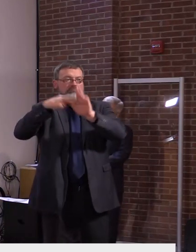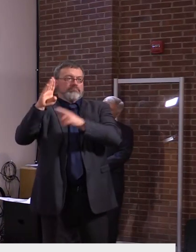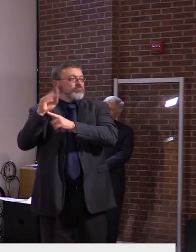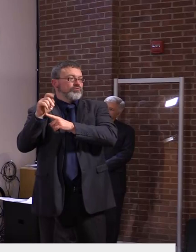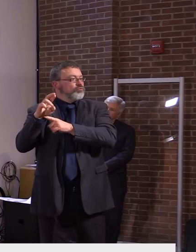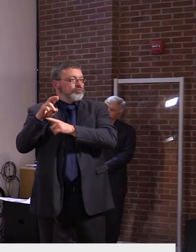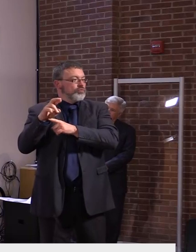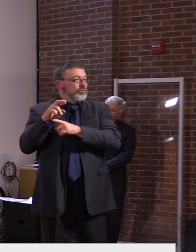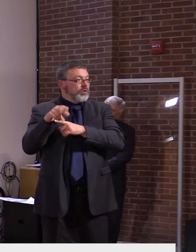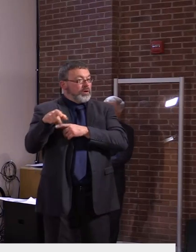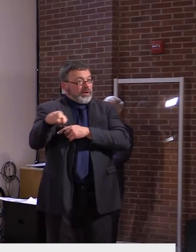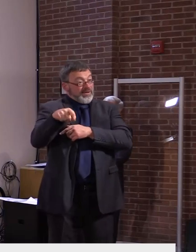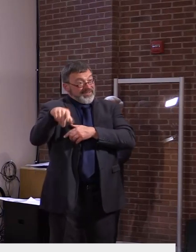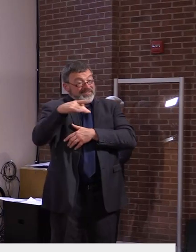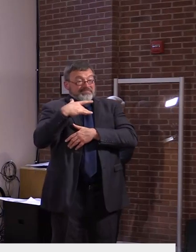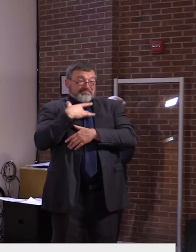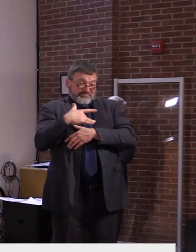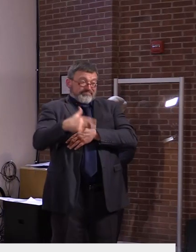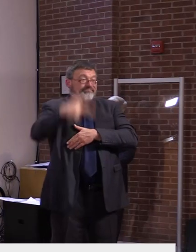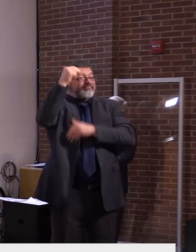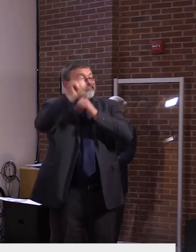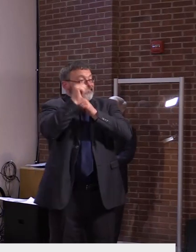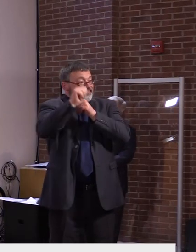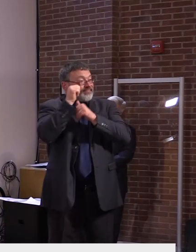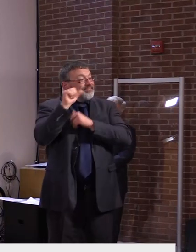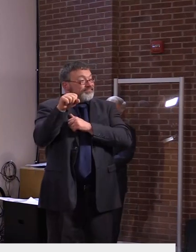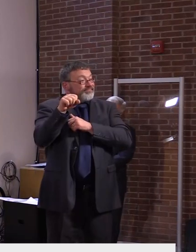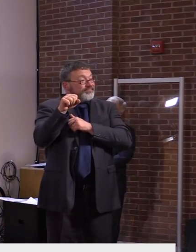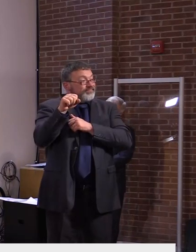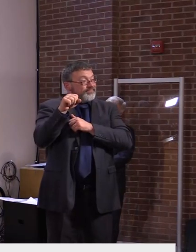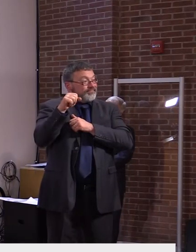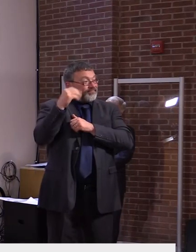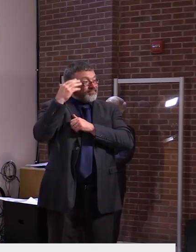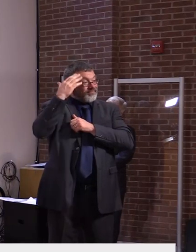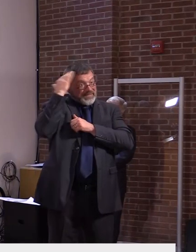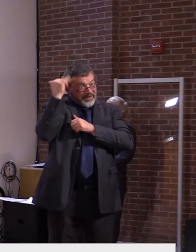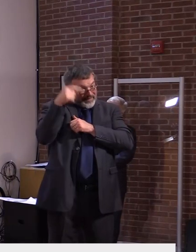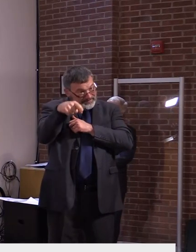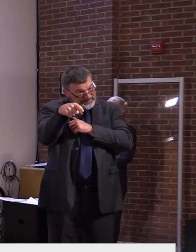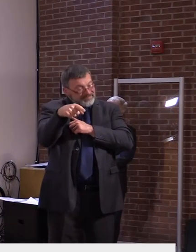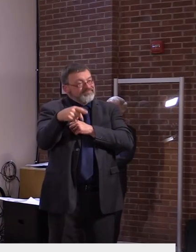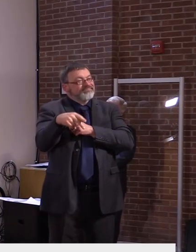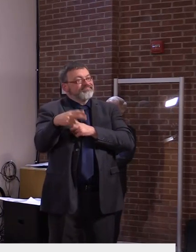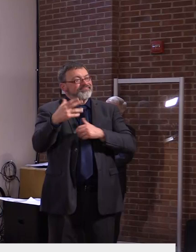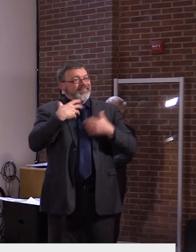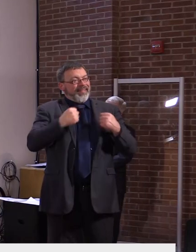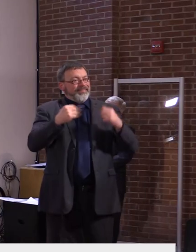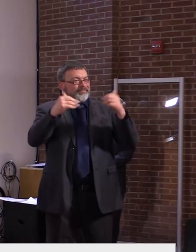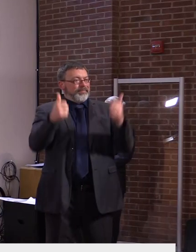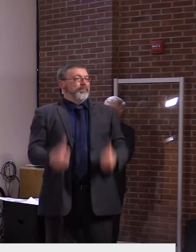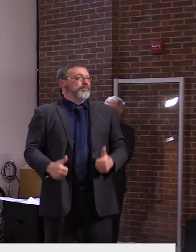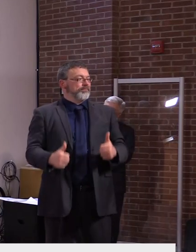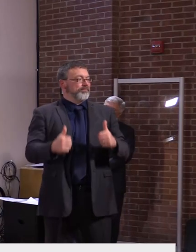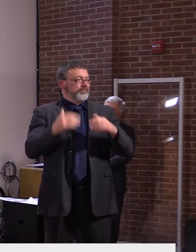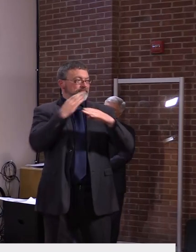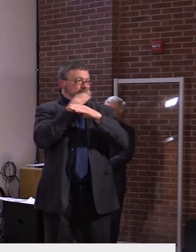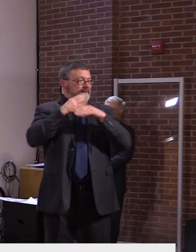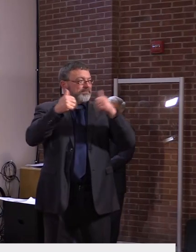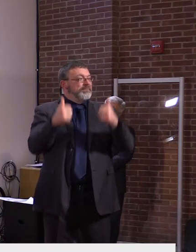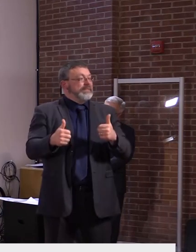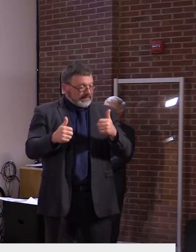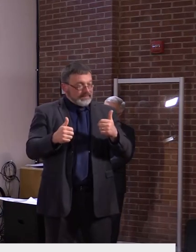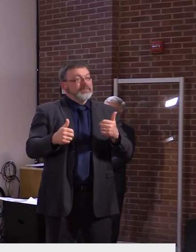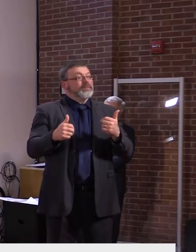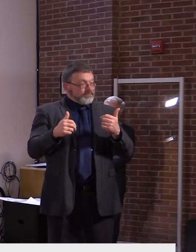getting that extra dose of their primary series because they're at such high risk, and their ability to mount an immune response